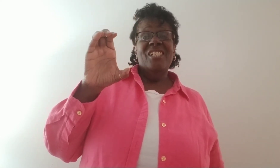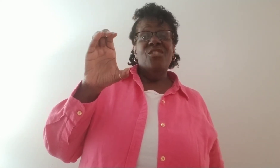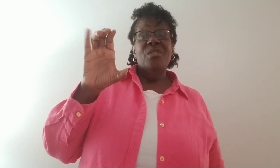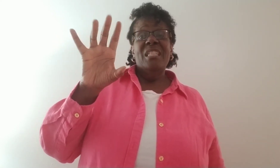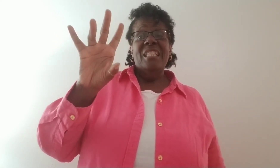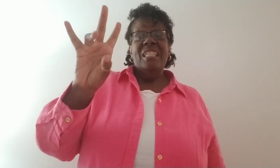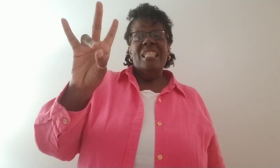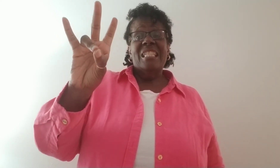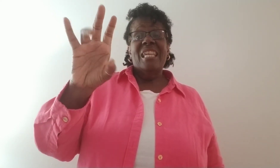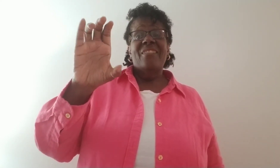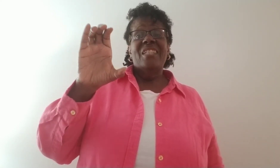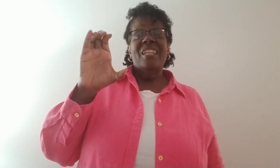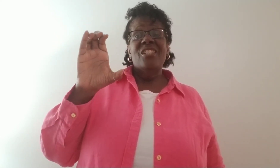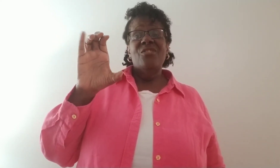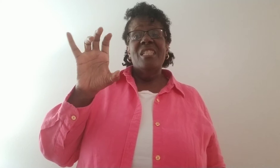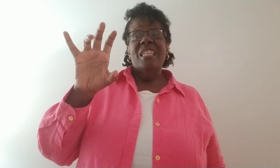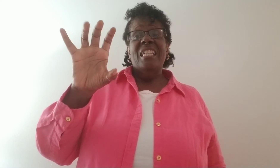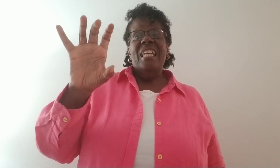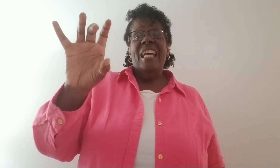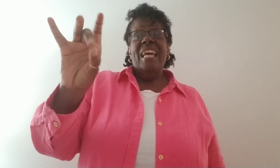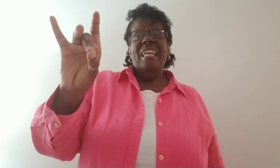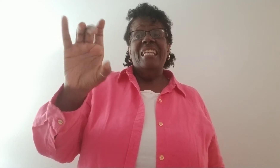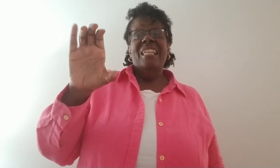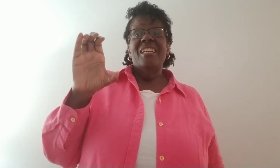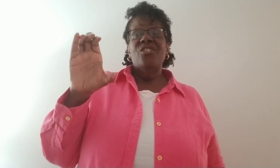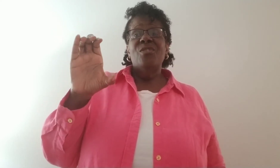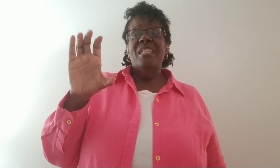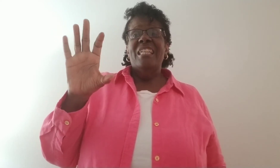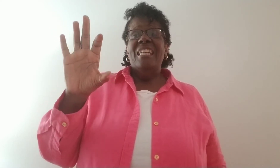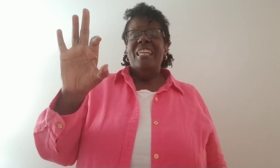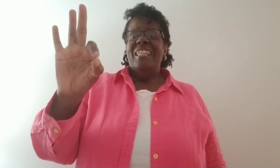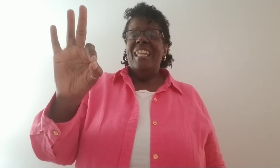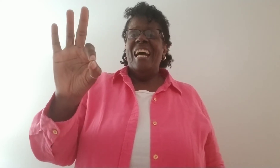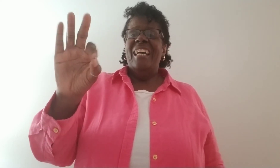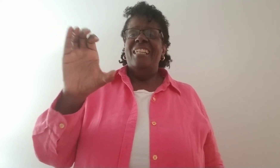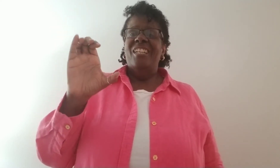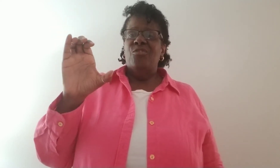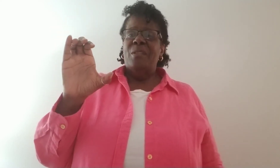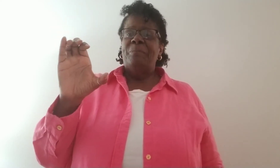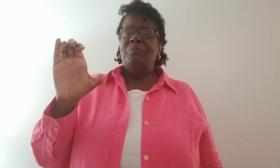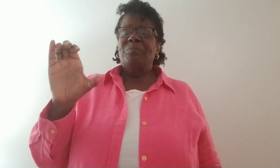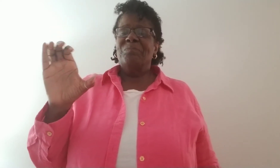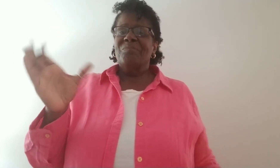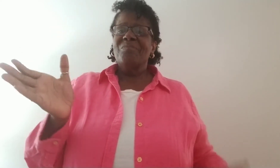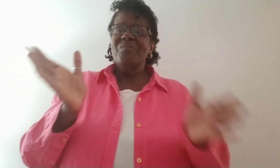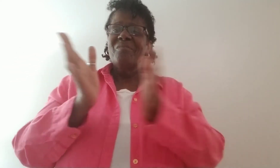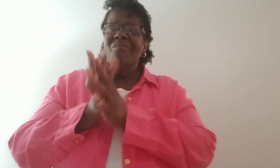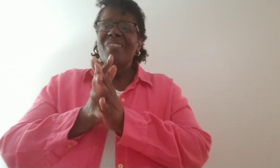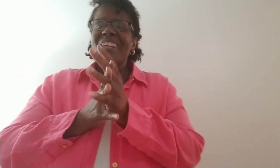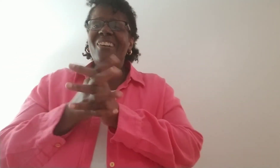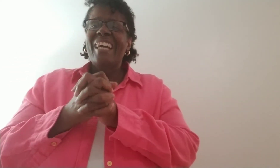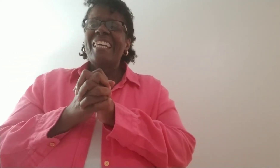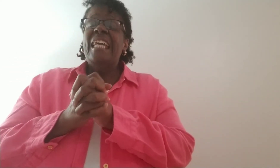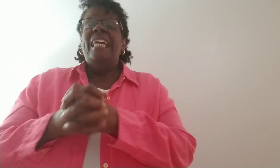600, 700, 800, 900. Okay,